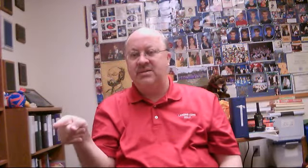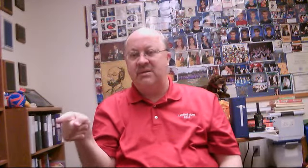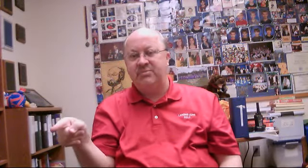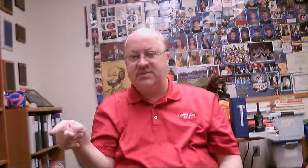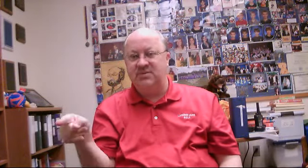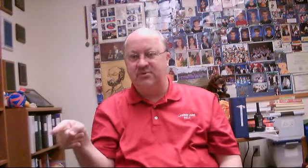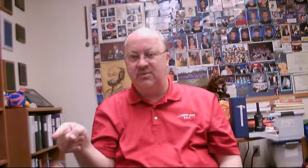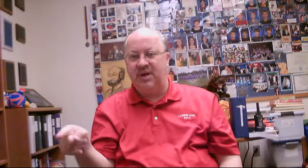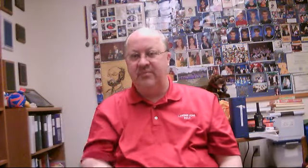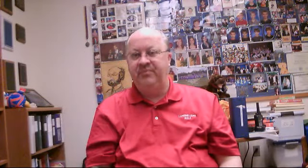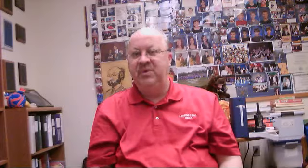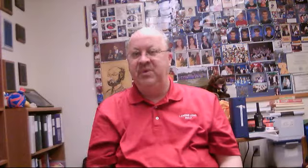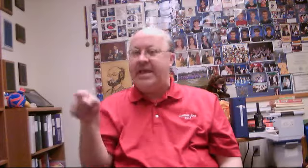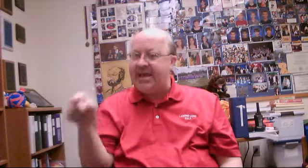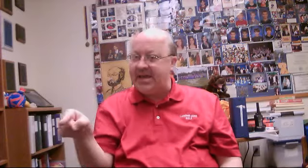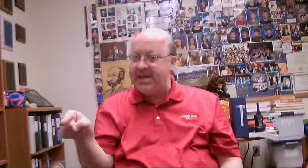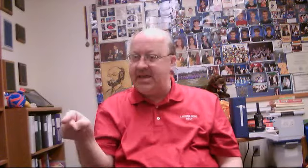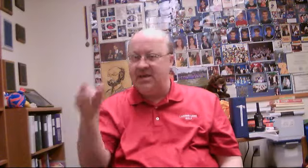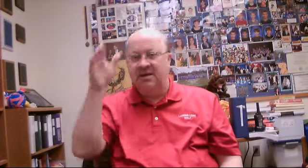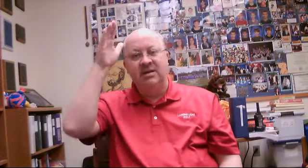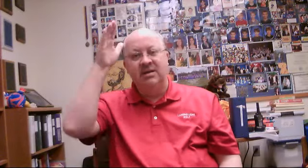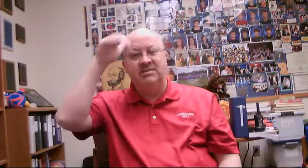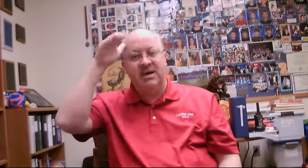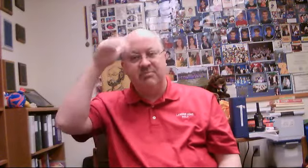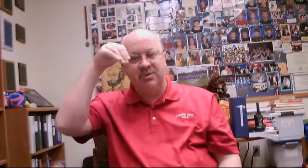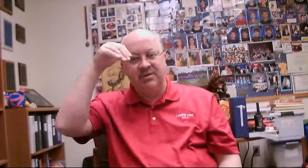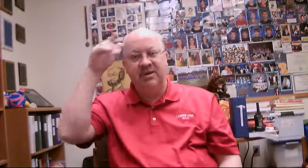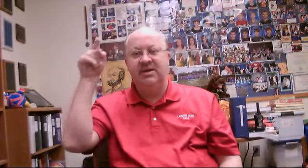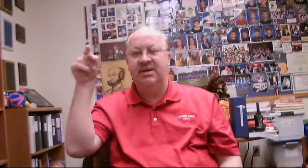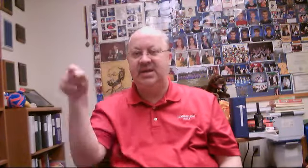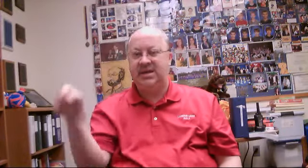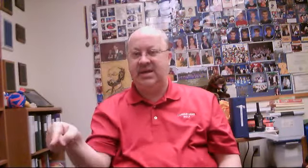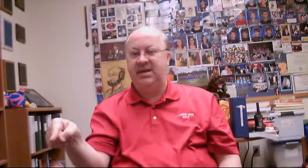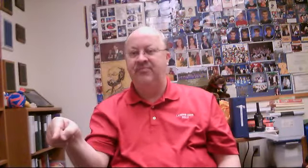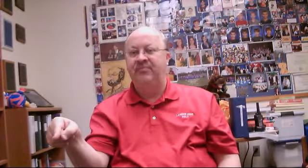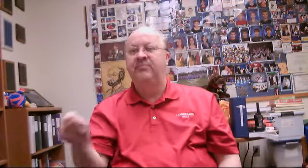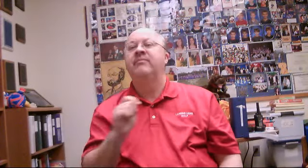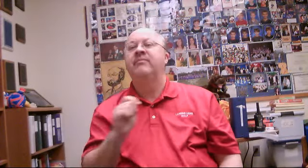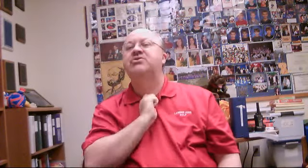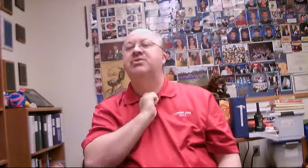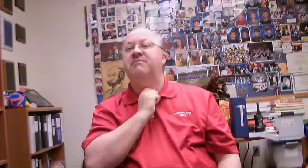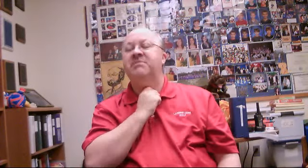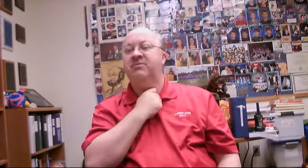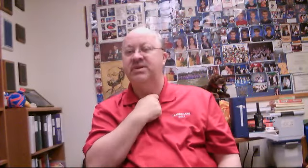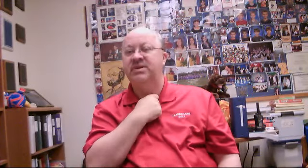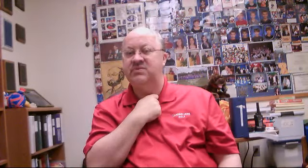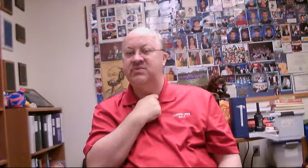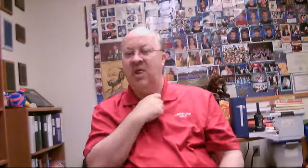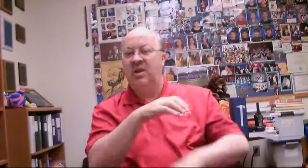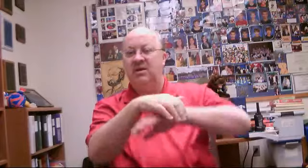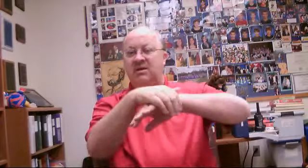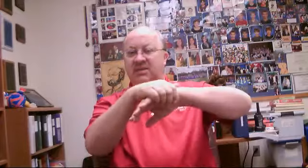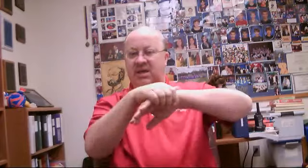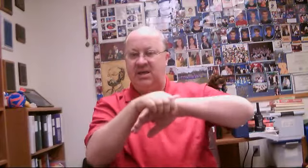that personal pronoun. He, stubborn, he. Turn off my voice. The